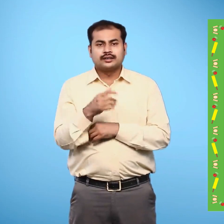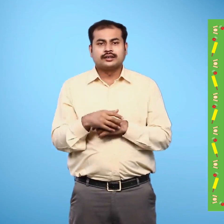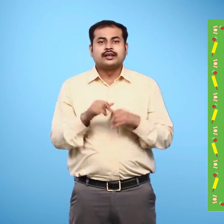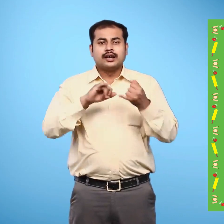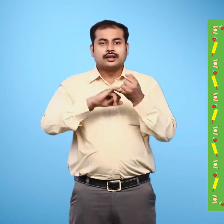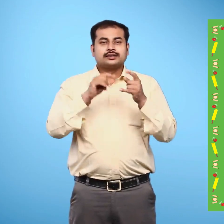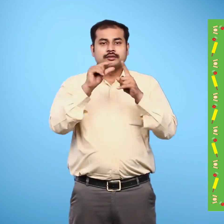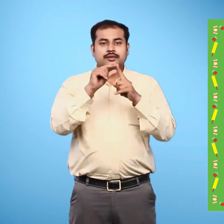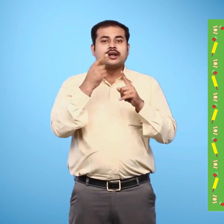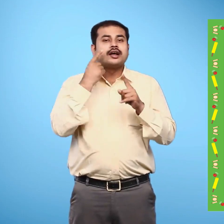Spin.